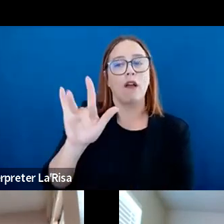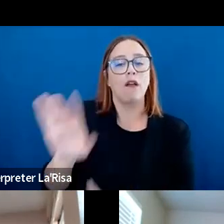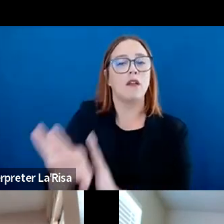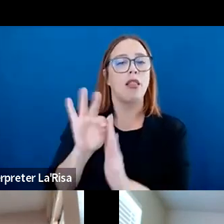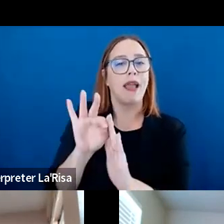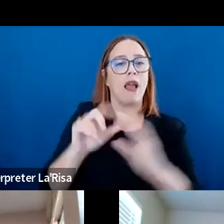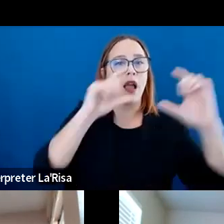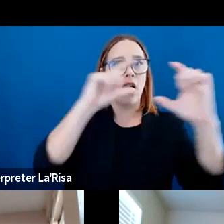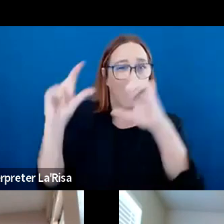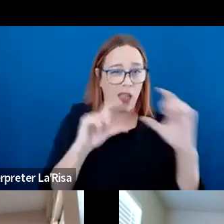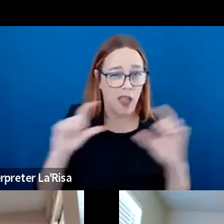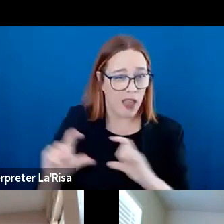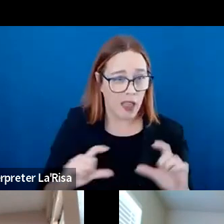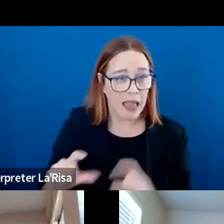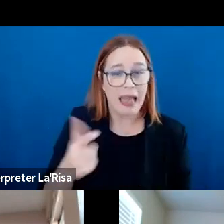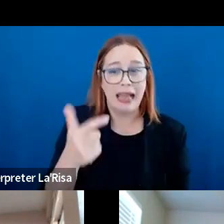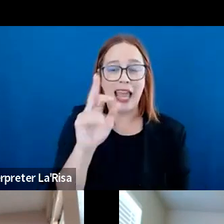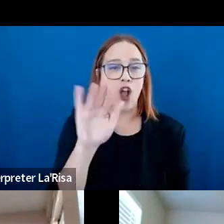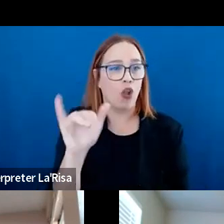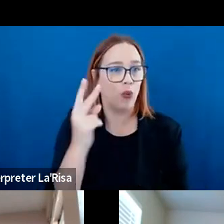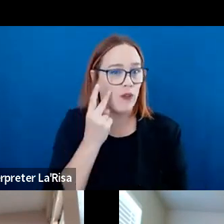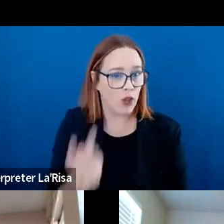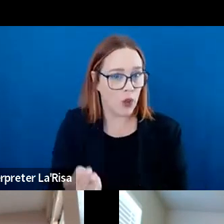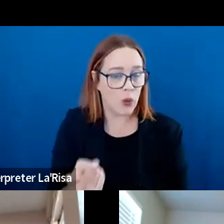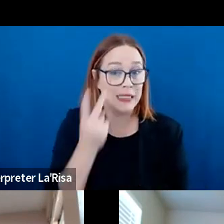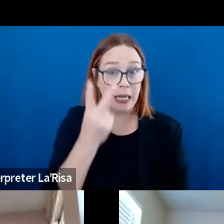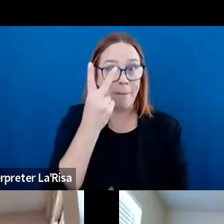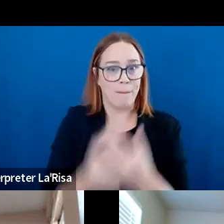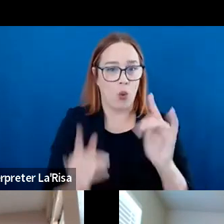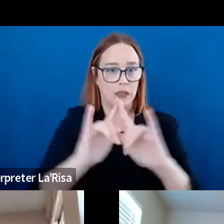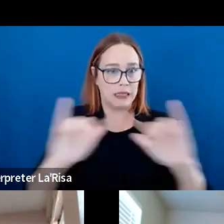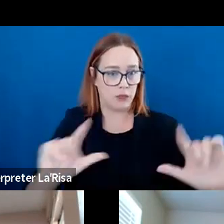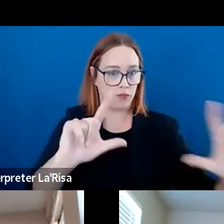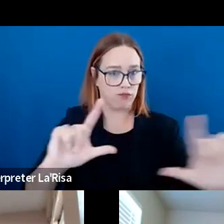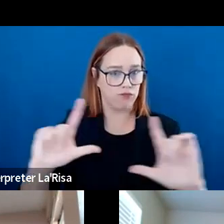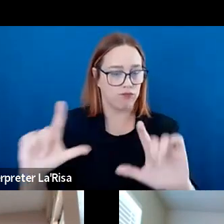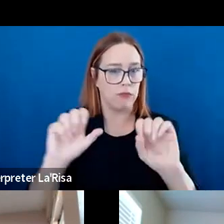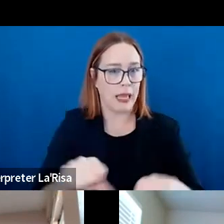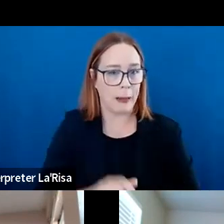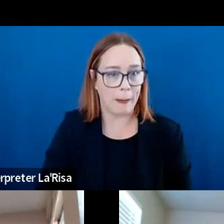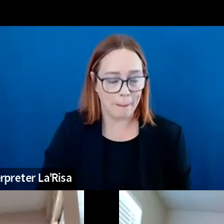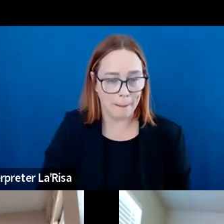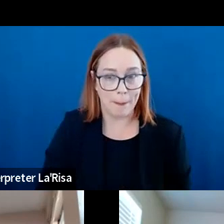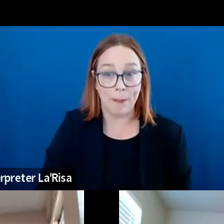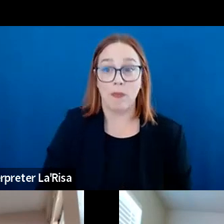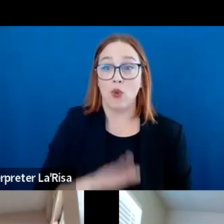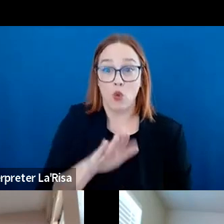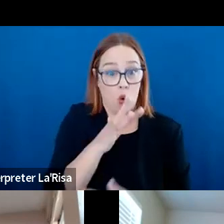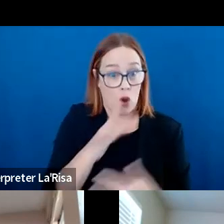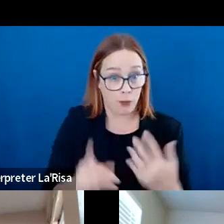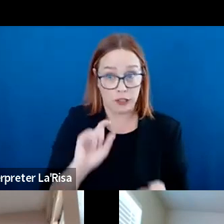see the interpreter and the presentation at the same time. You can find the option to change the view at the top of your